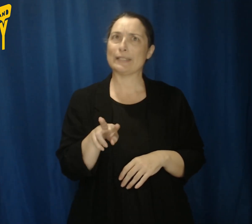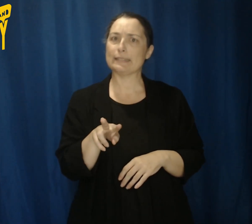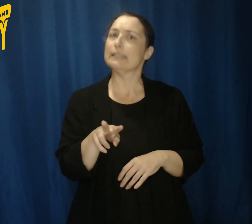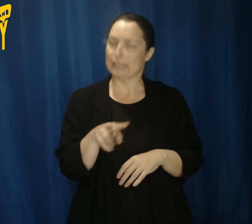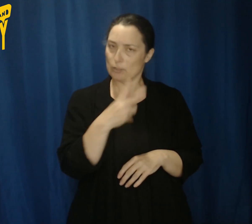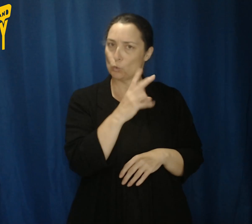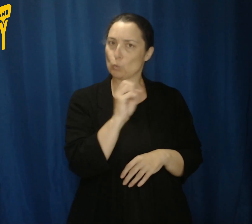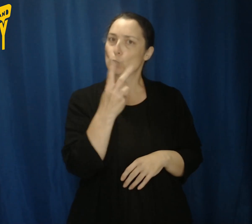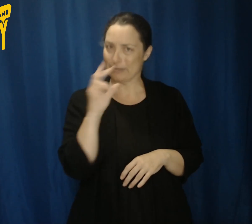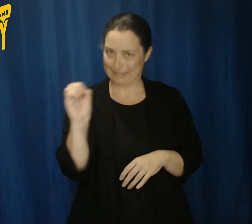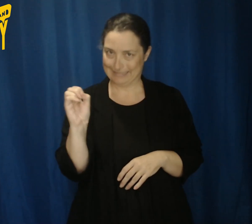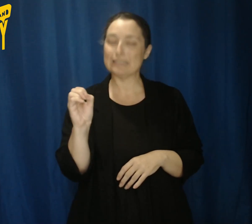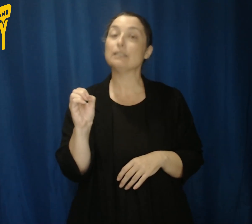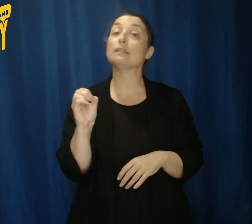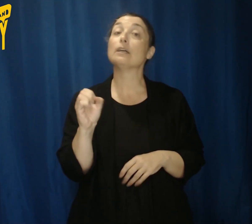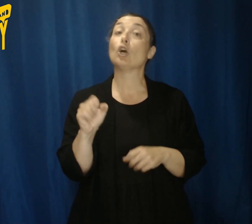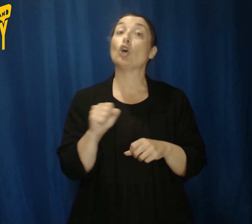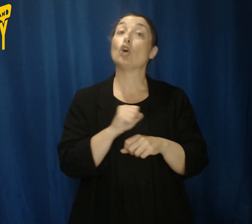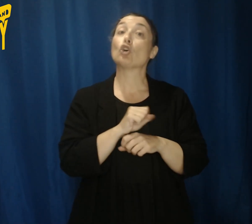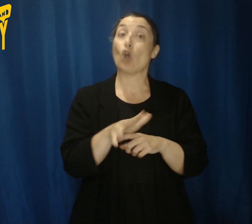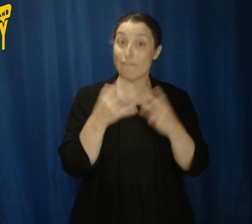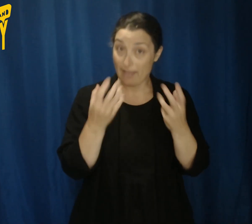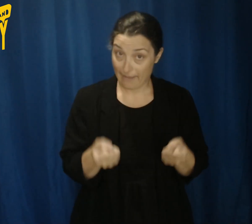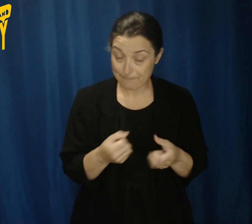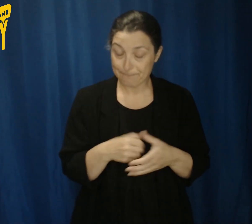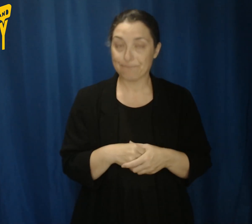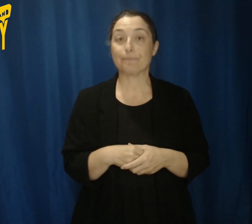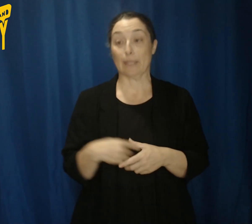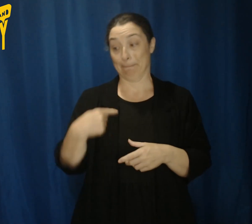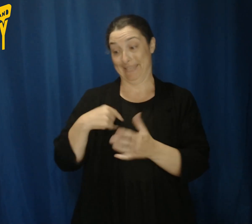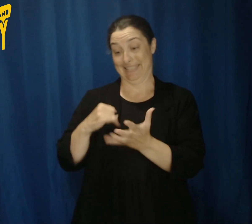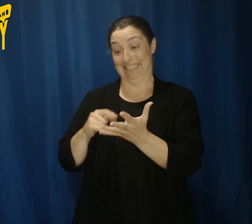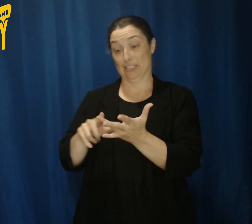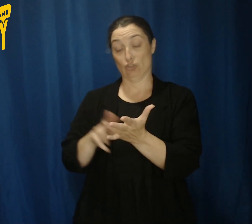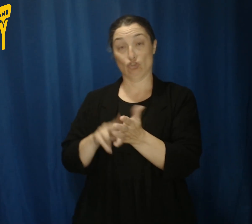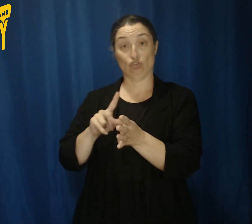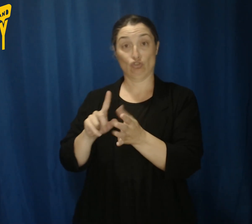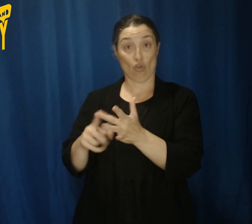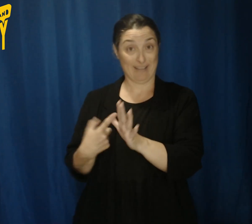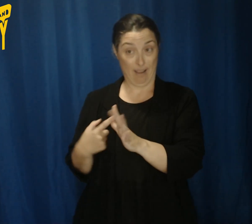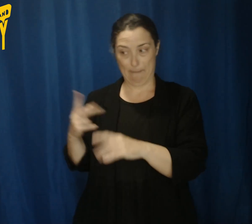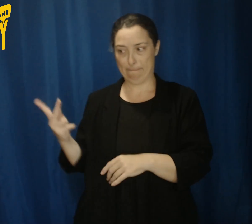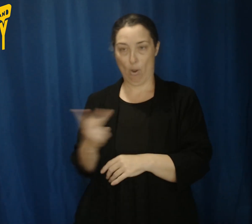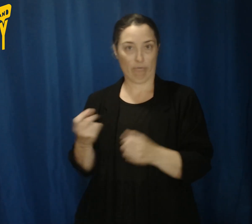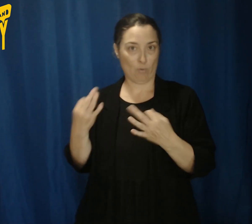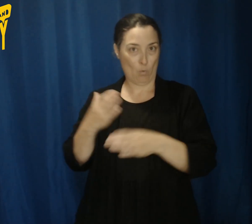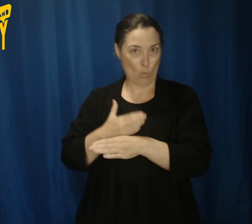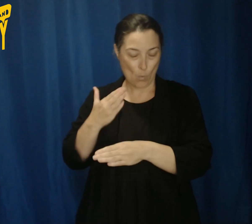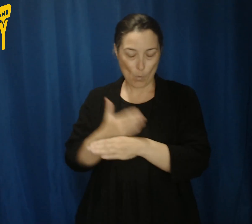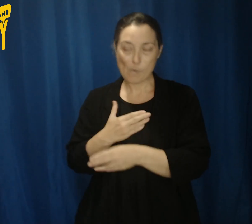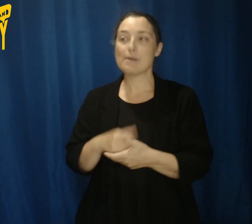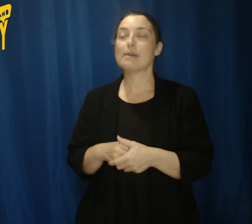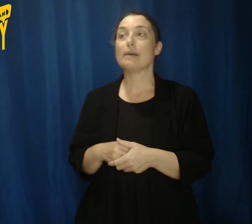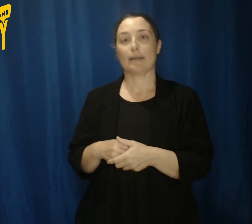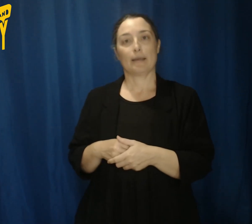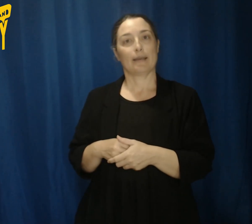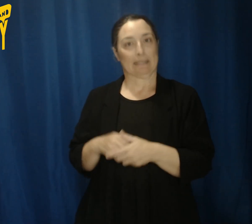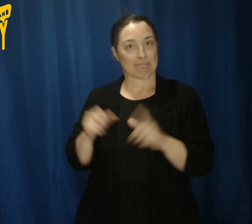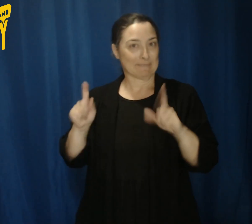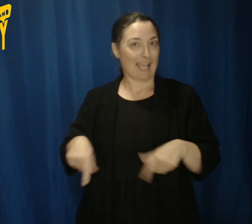COVID hit. Me and Sonia, we were both unemployed, but we started to write specials